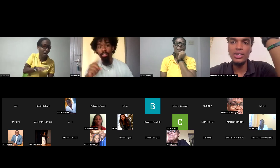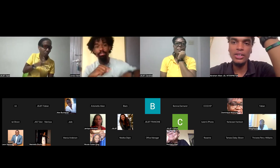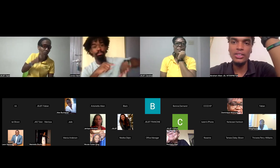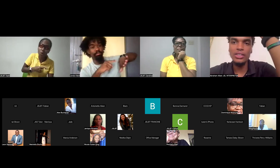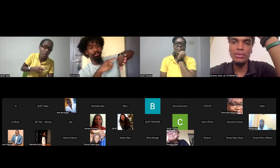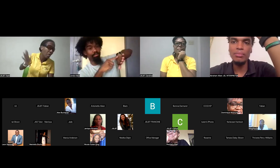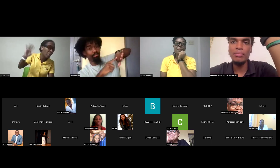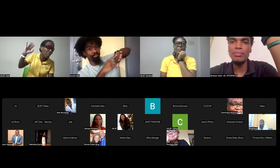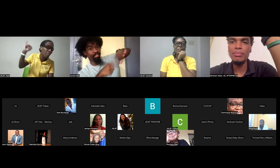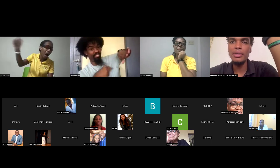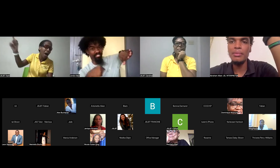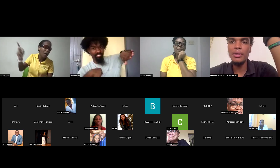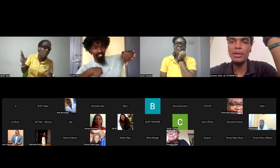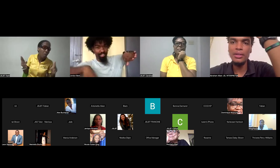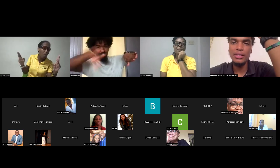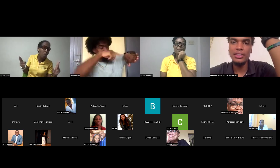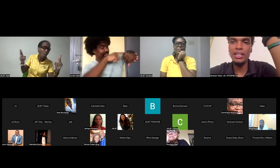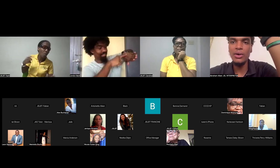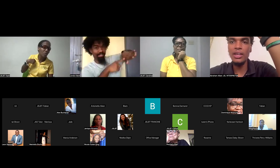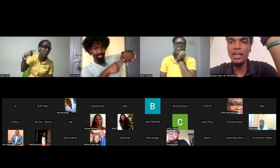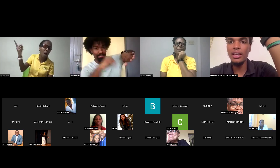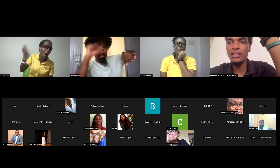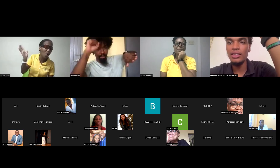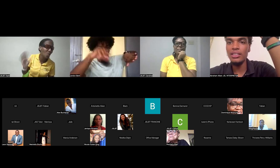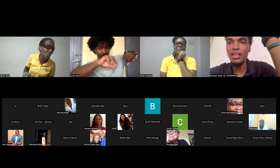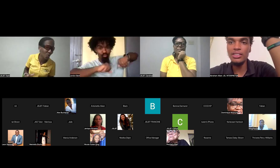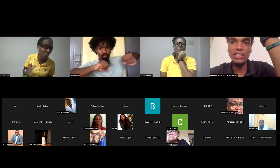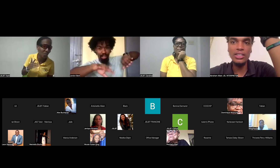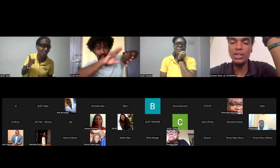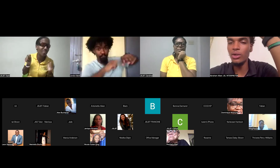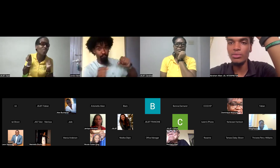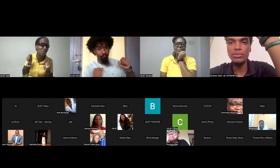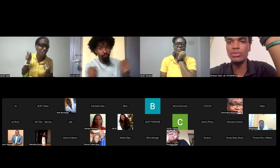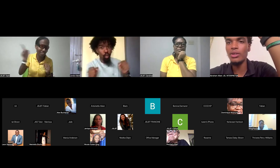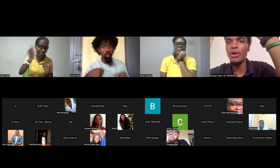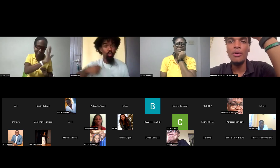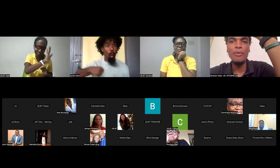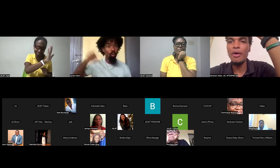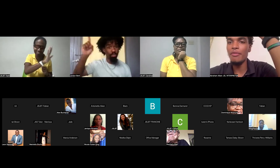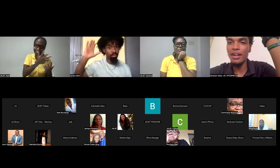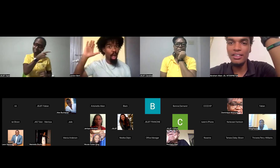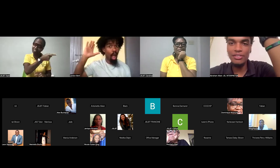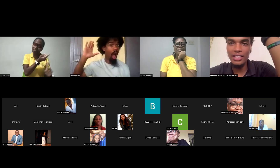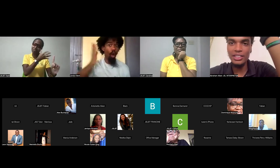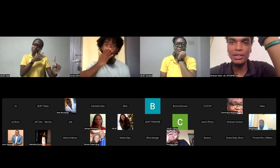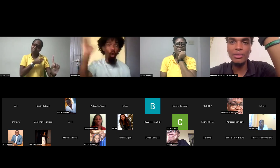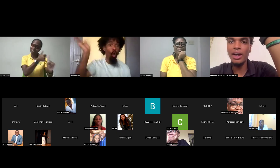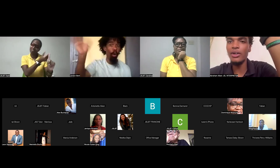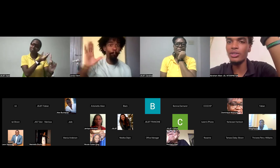So people say, okay, Kingston, no. We're afraid of Kingston. We're not going to